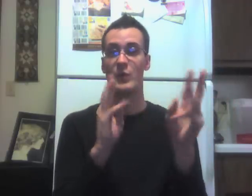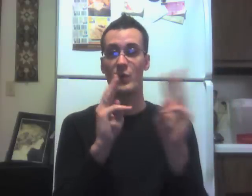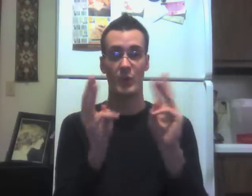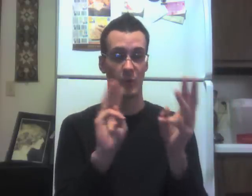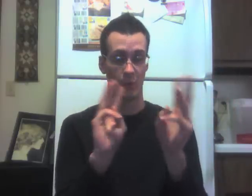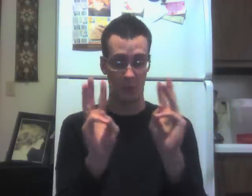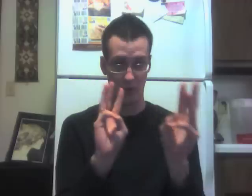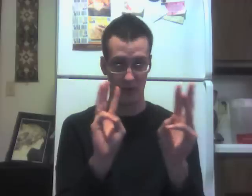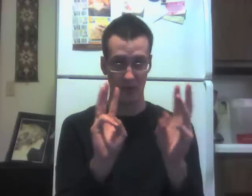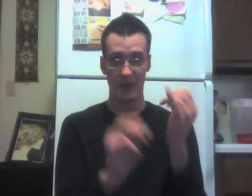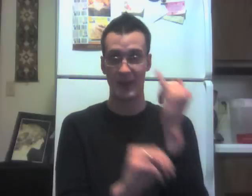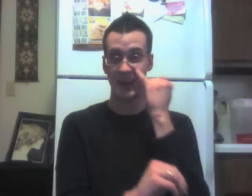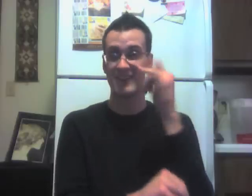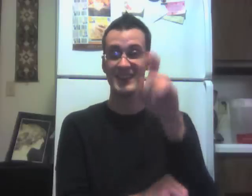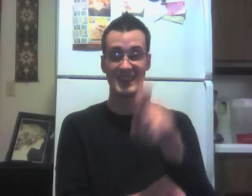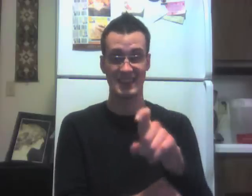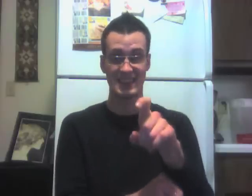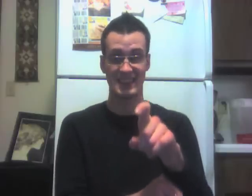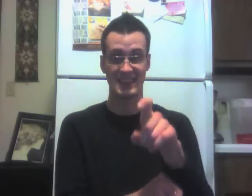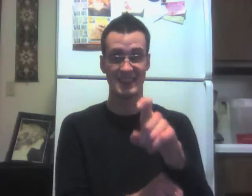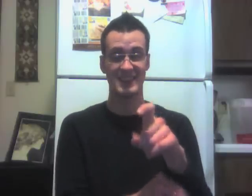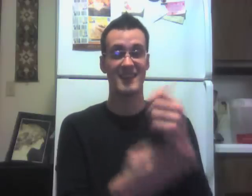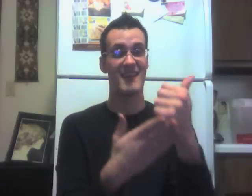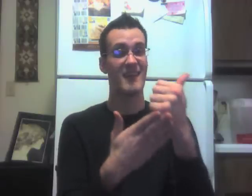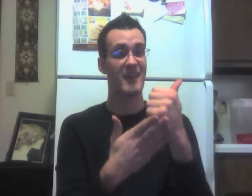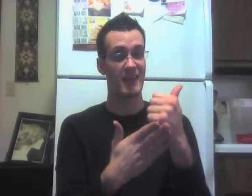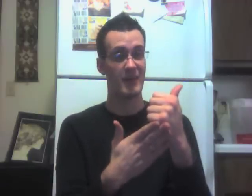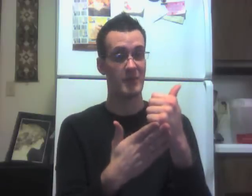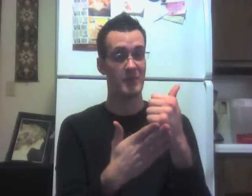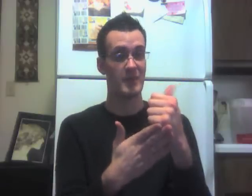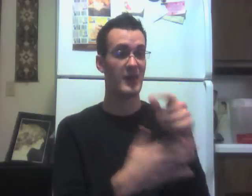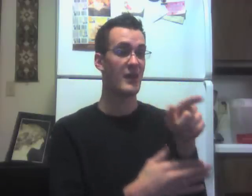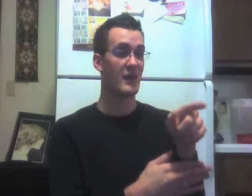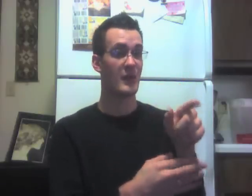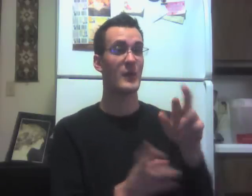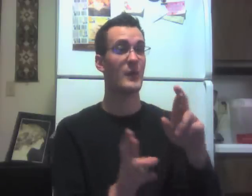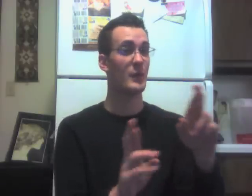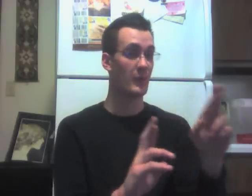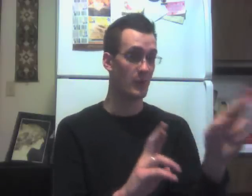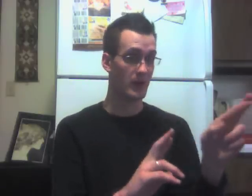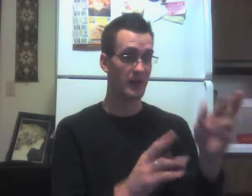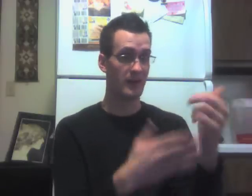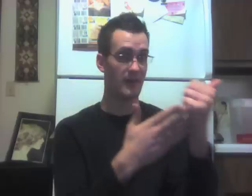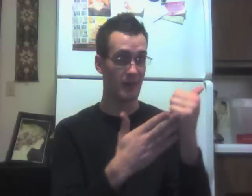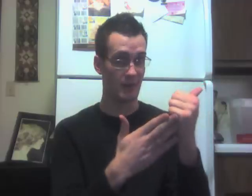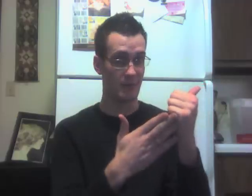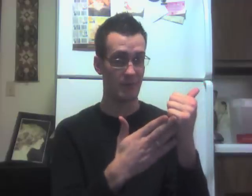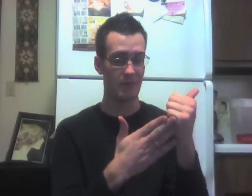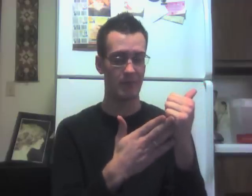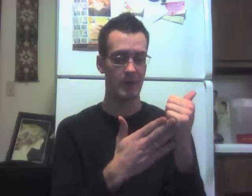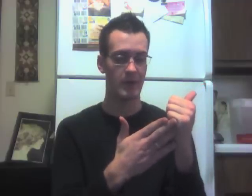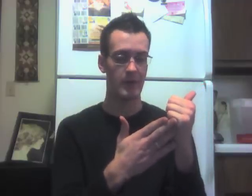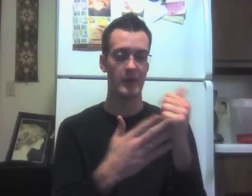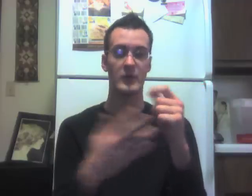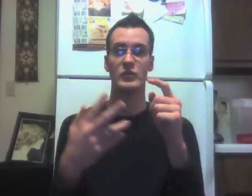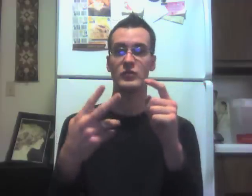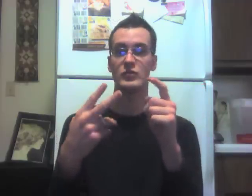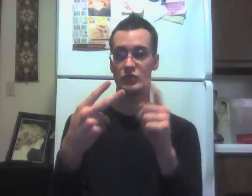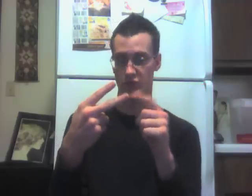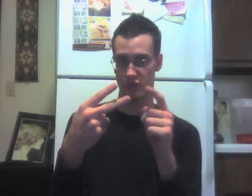help, your local dealer is readily accessible. Number 2. Check the soil in your garden to make sure it is